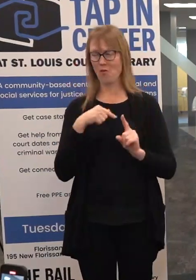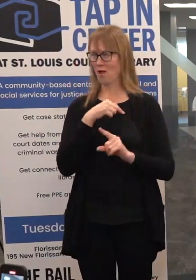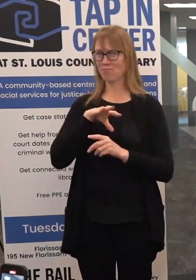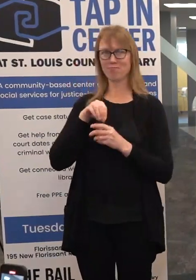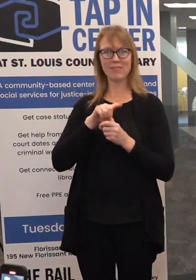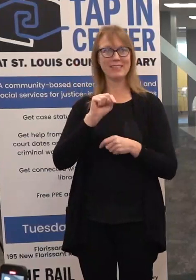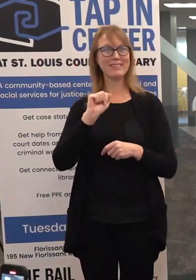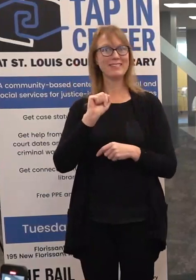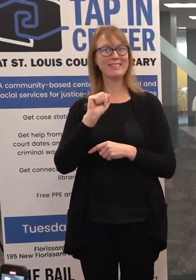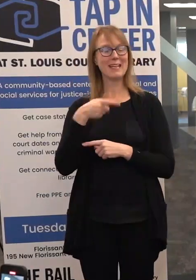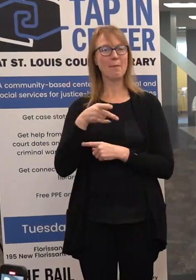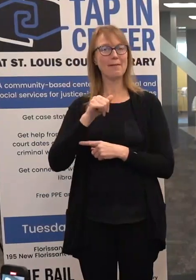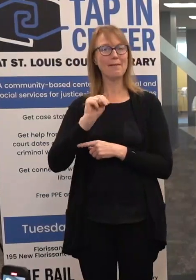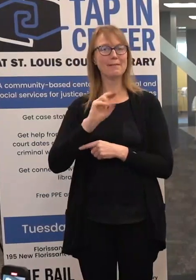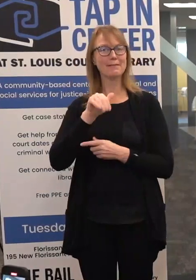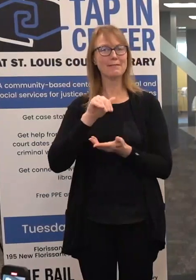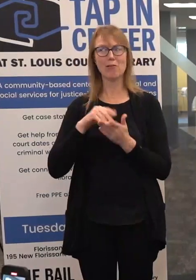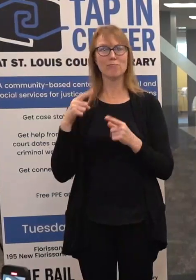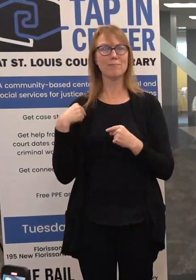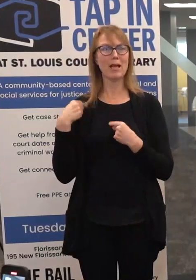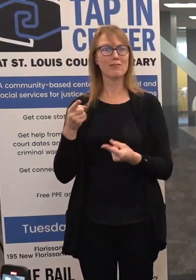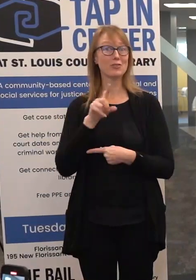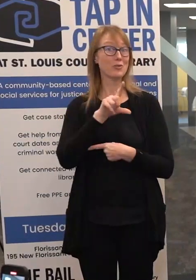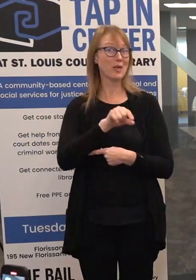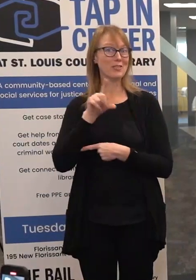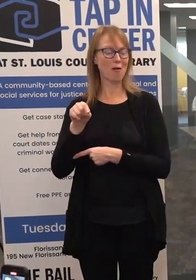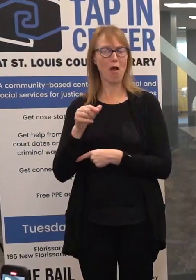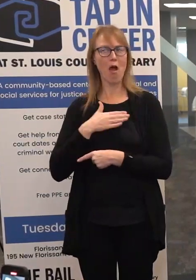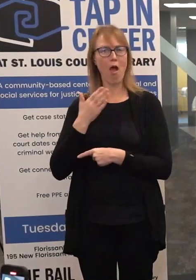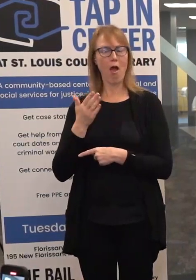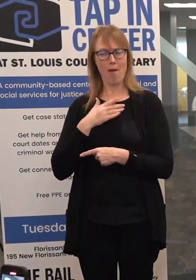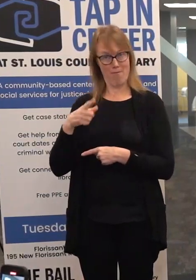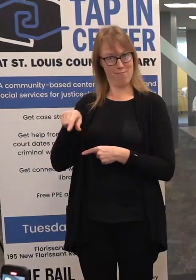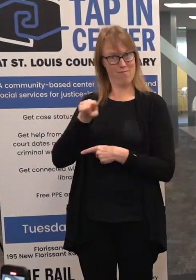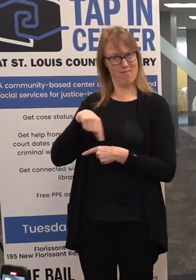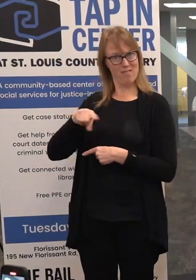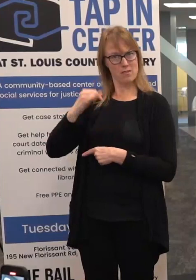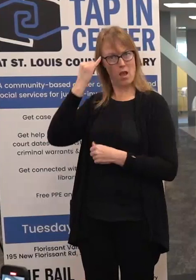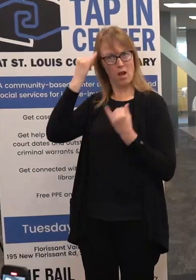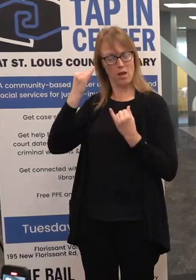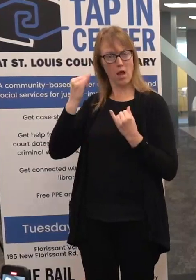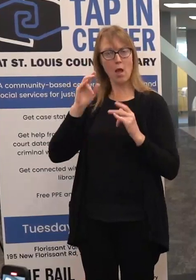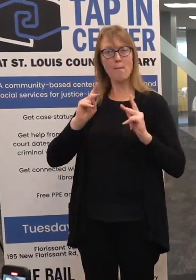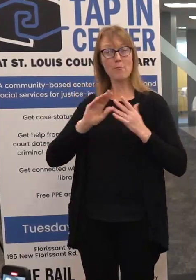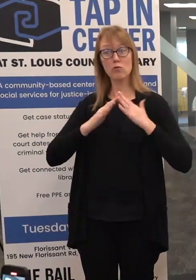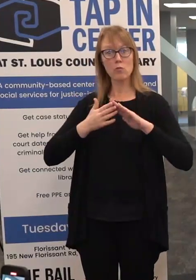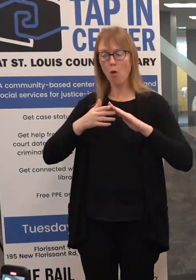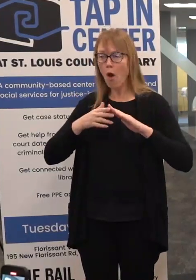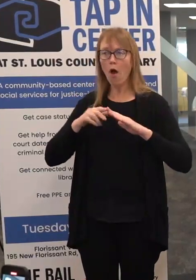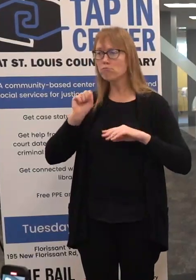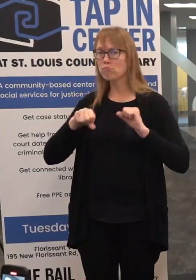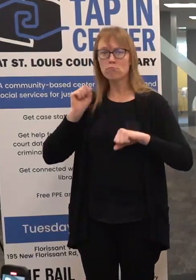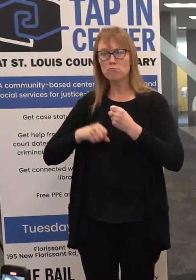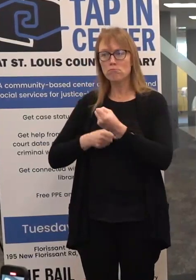started in 2020. We're so grateful that this initial idea received support from community partners, the St. Louis